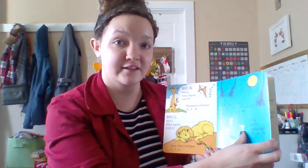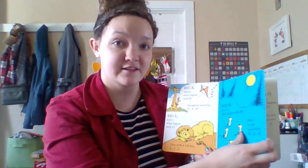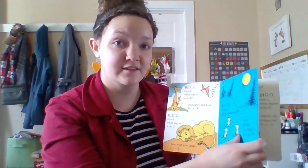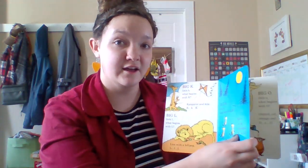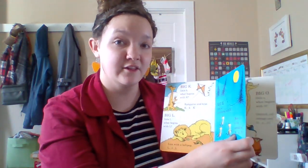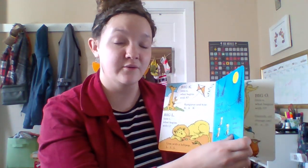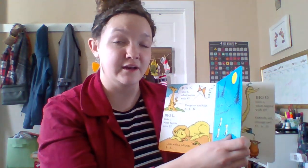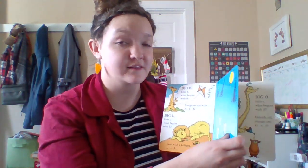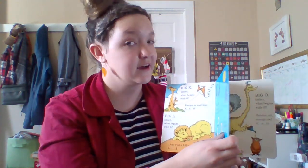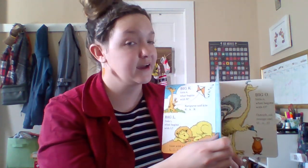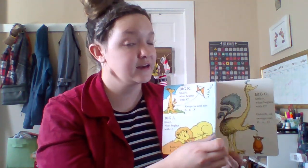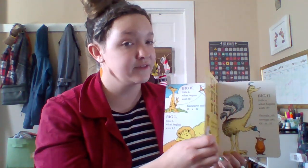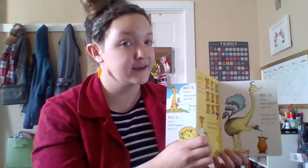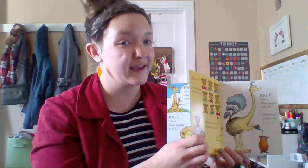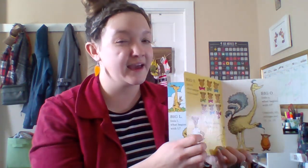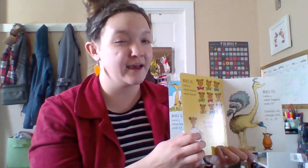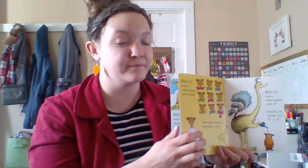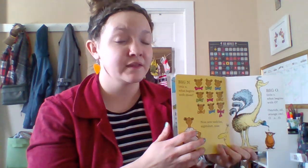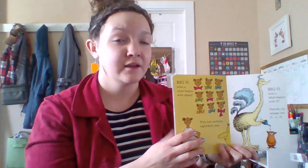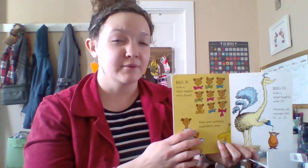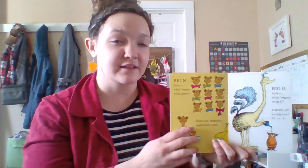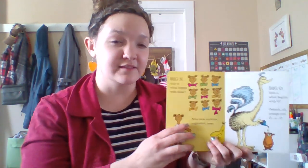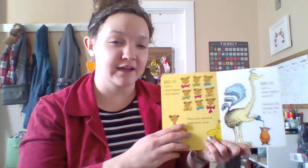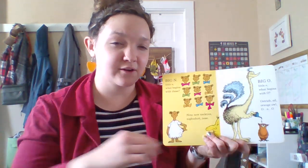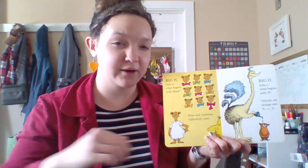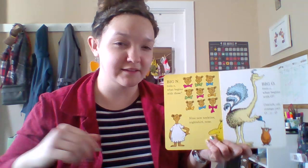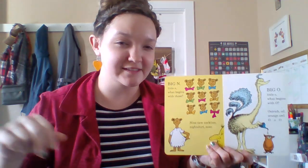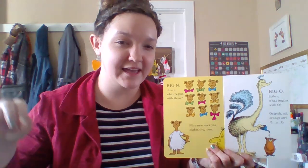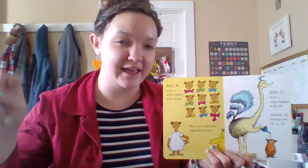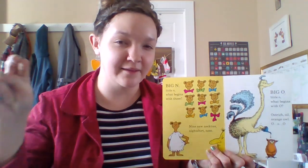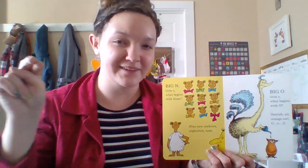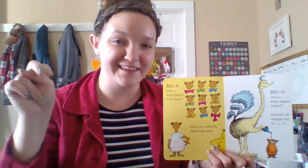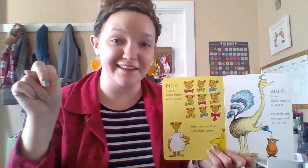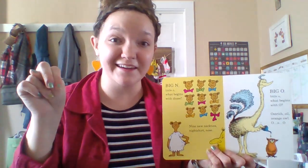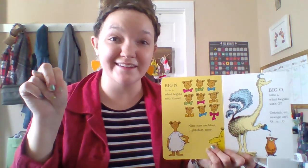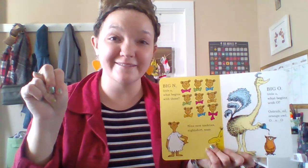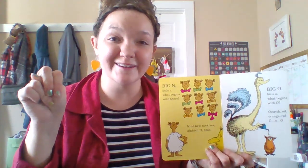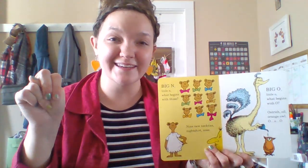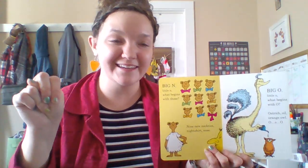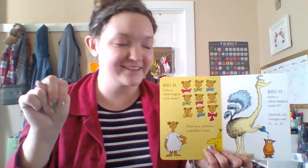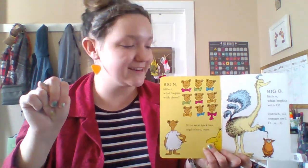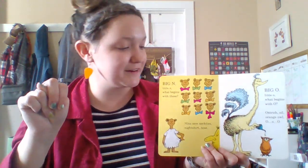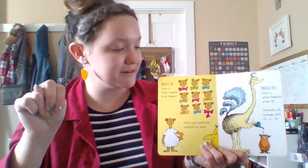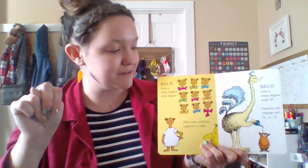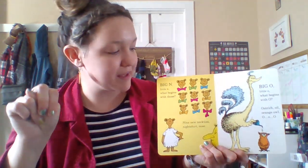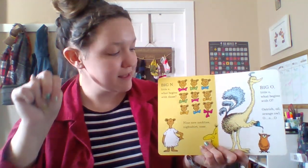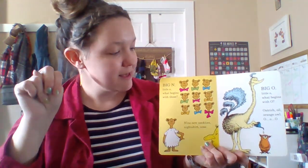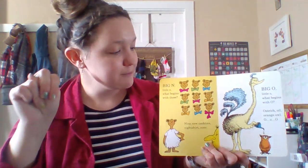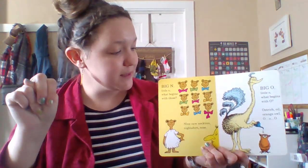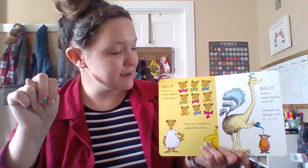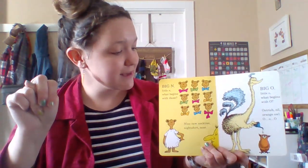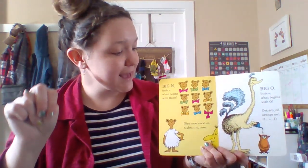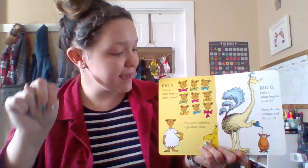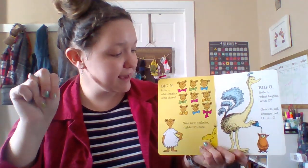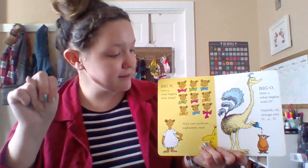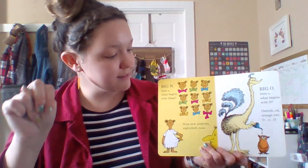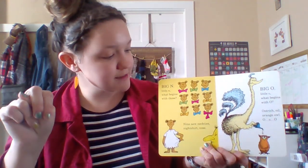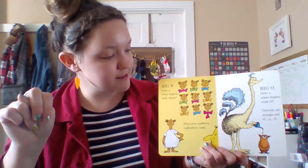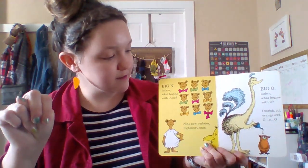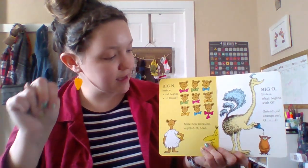is the other one. It's kind of like M, but it's not quite the same. Here we go. Big N, little